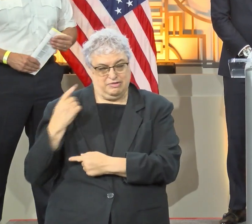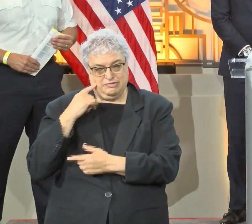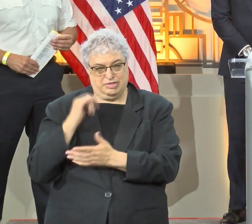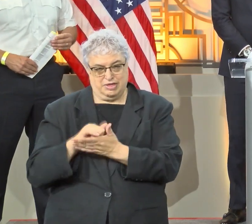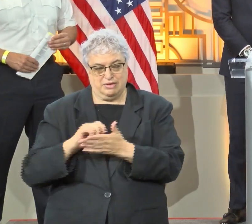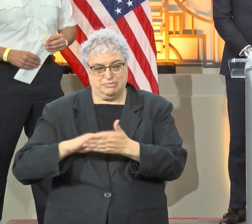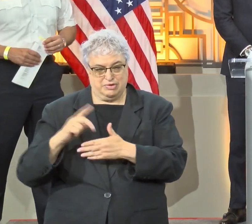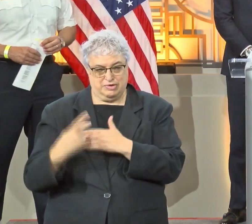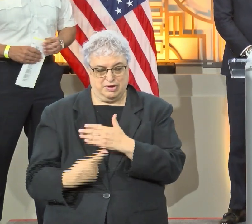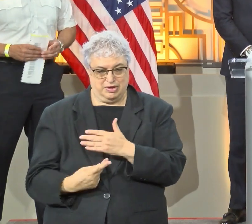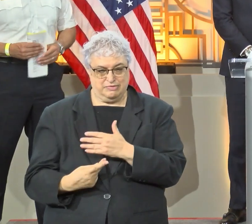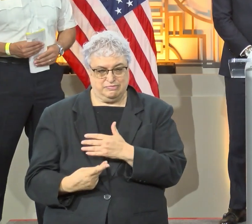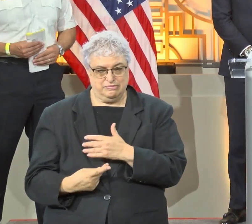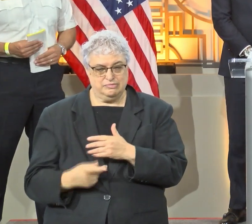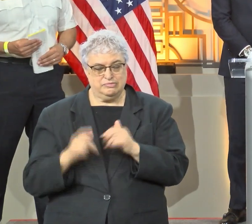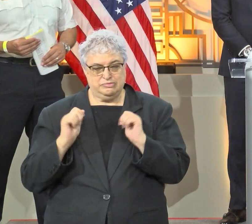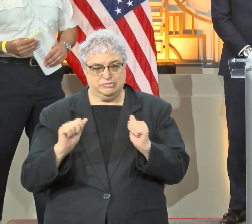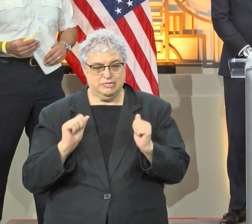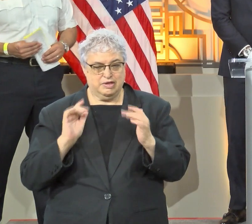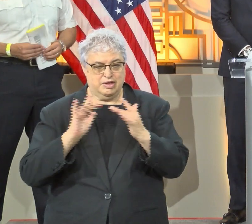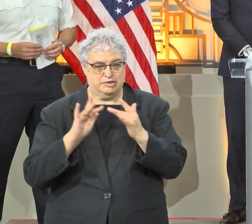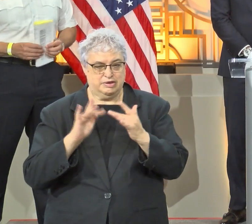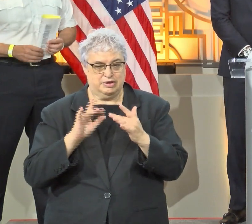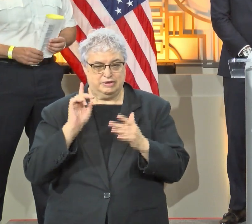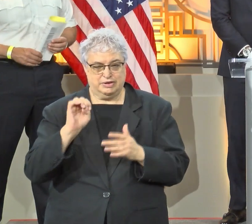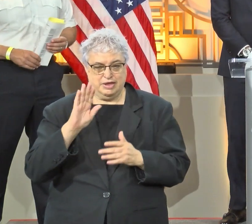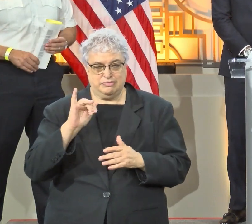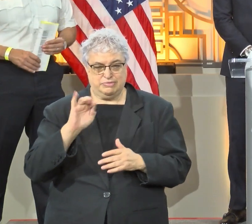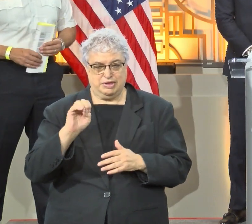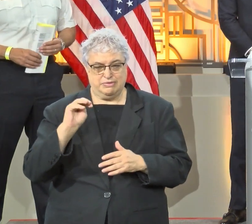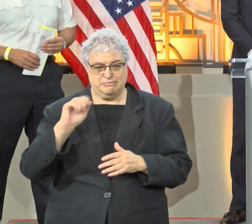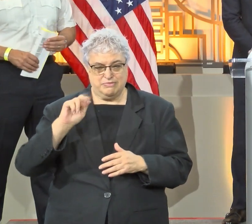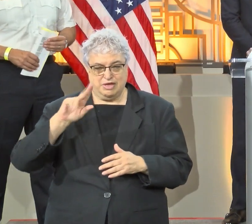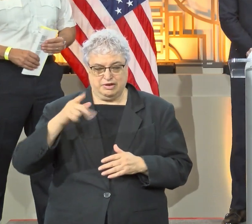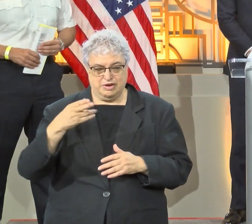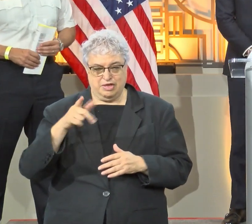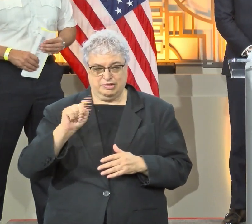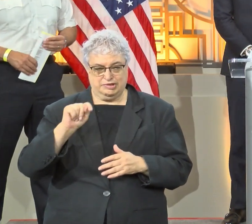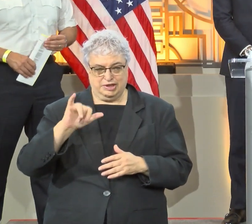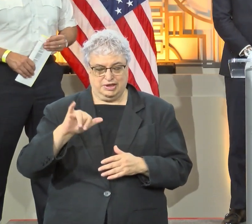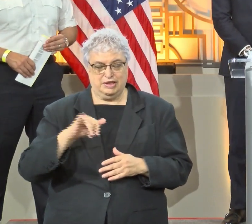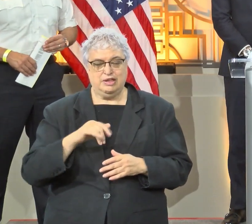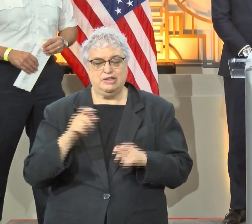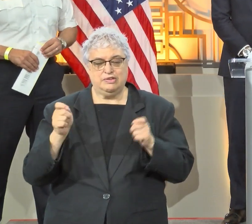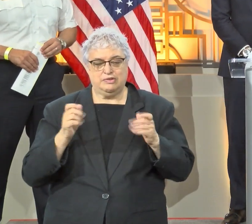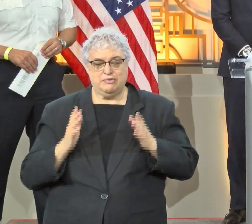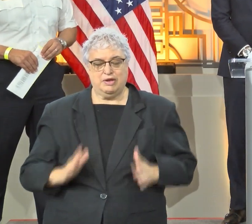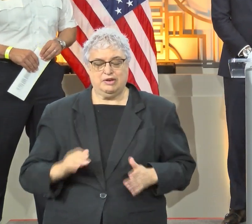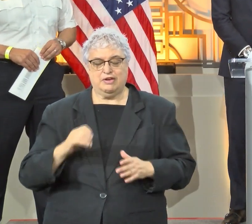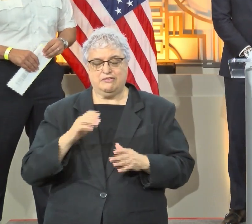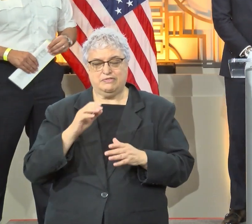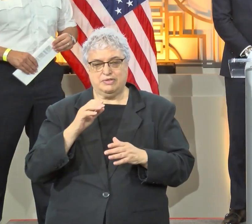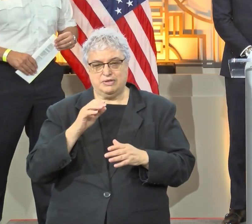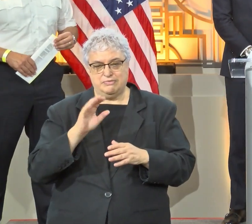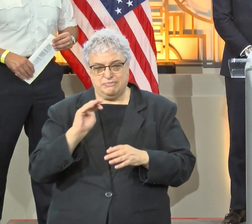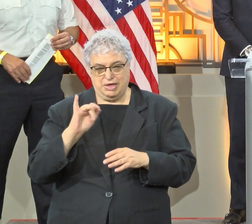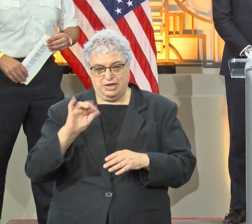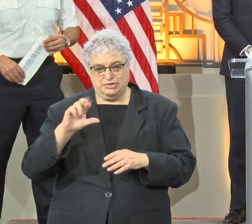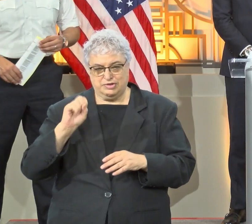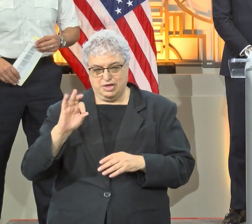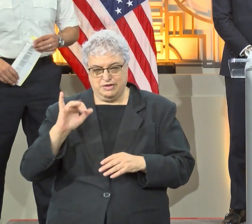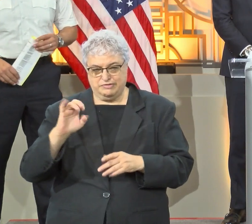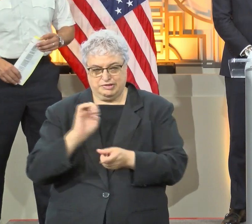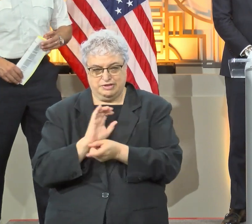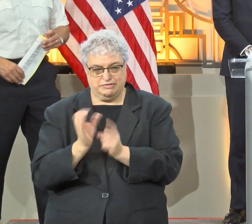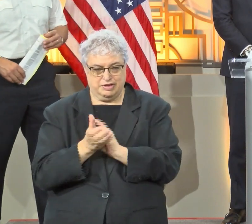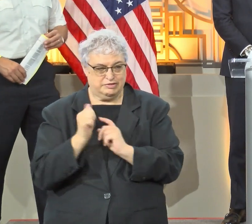program, you may reach out to Debbie McNulty, the Director of the Mayor's Office of Cultural Affairs, and